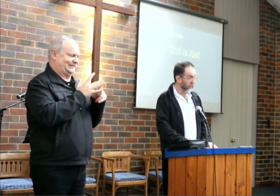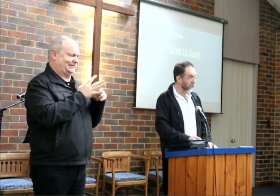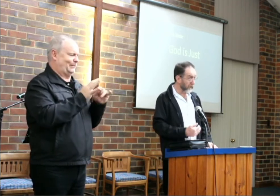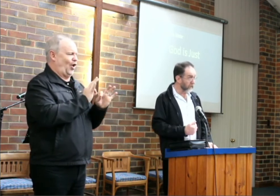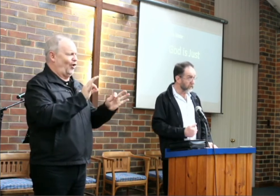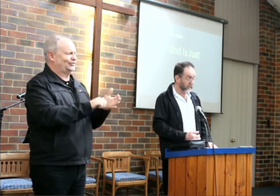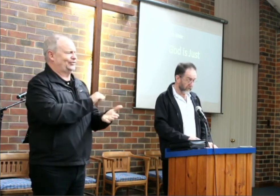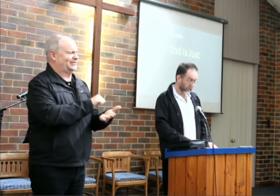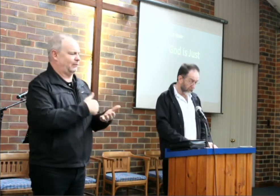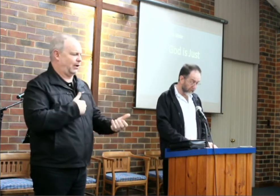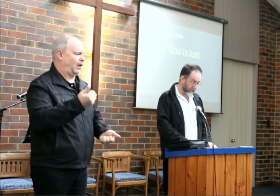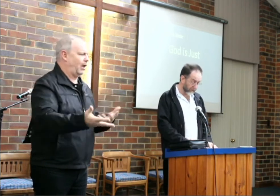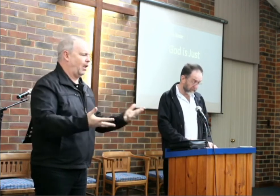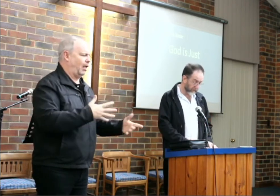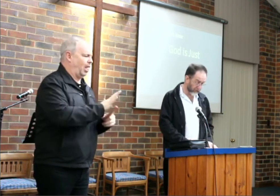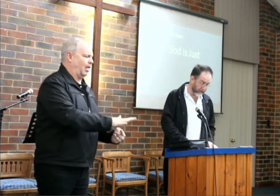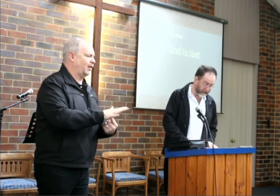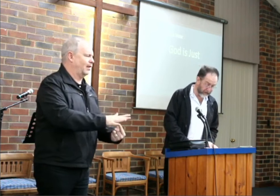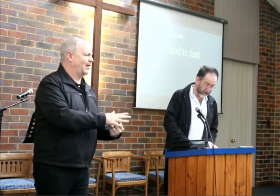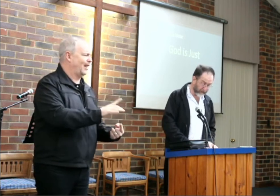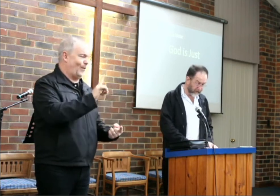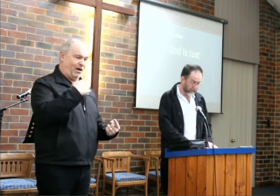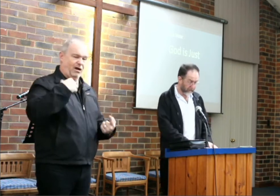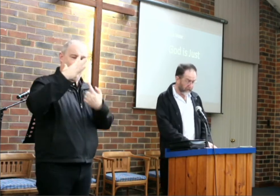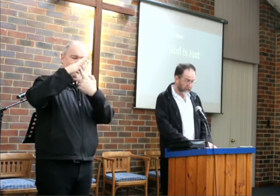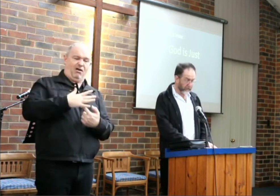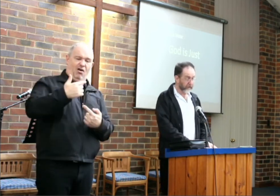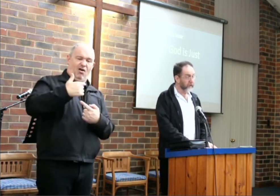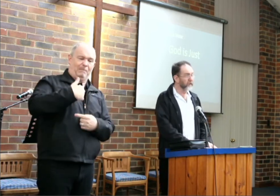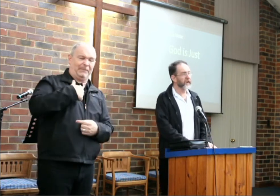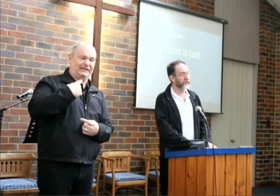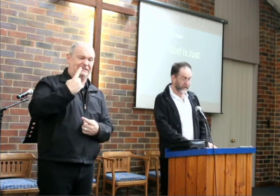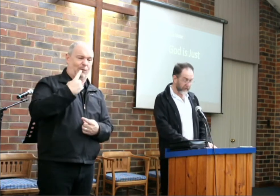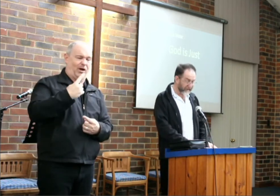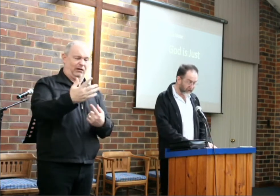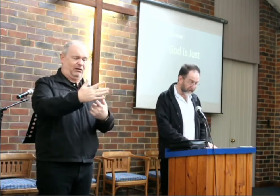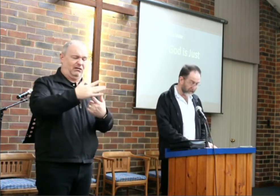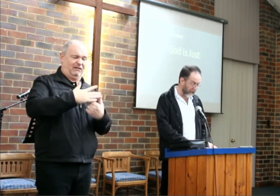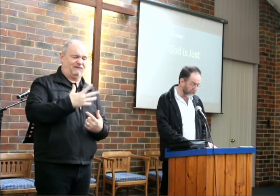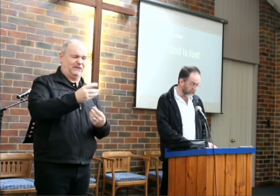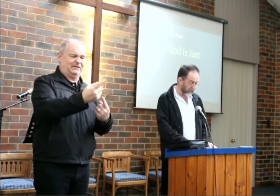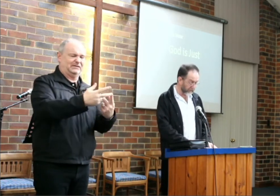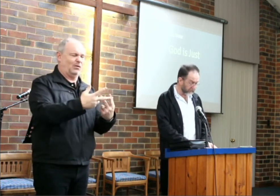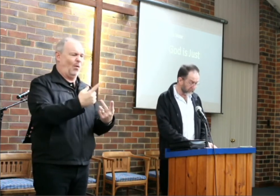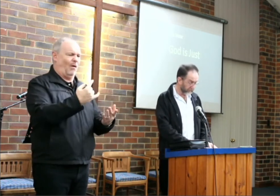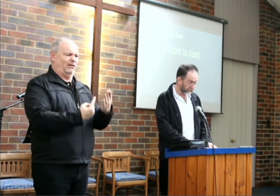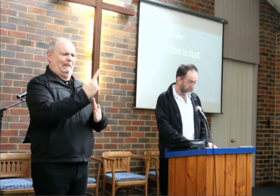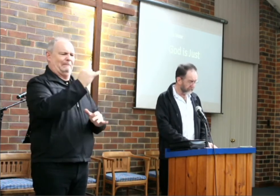And we know when we've been treated unjustly or see injustice happen to